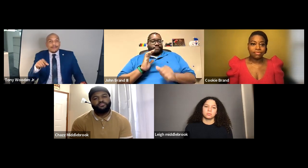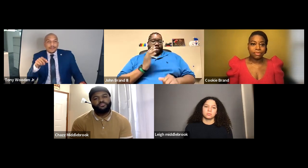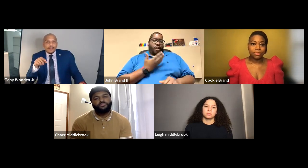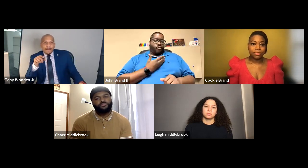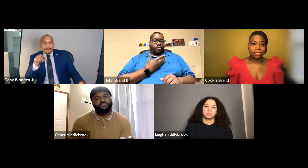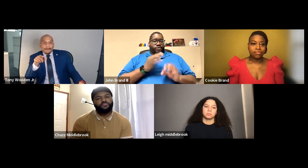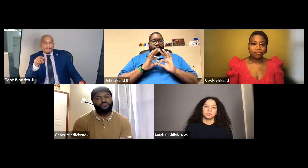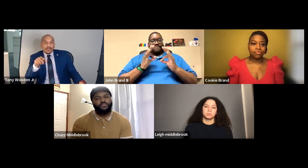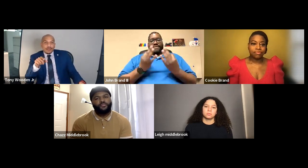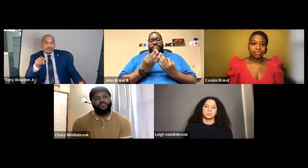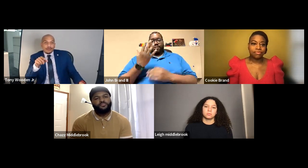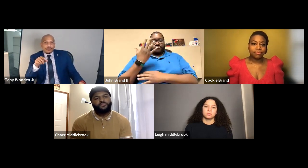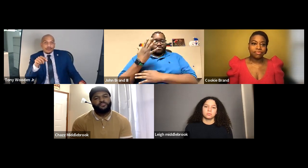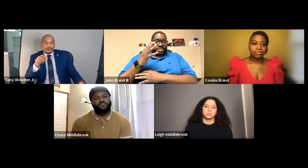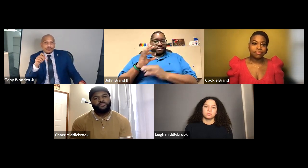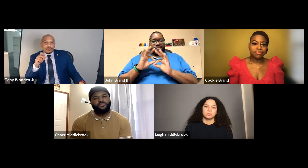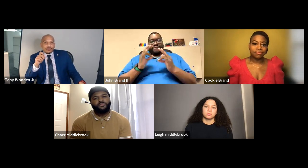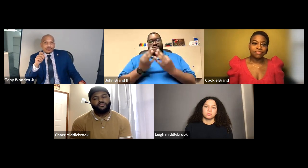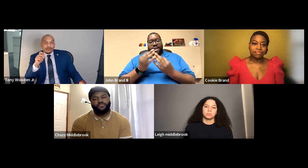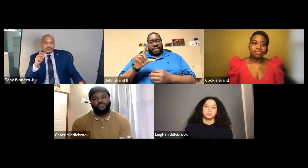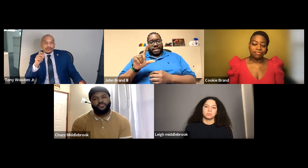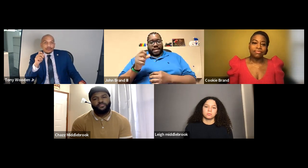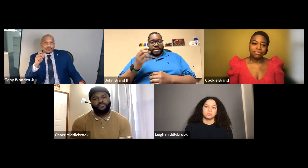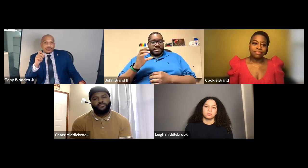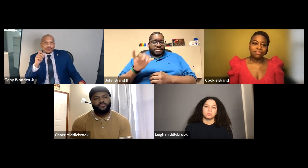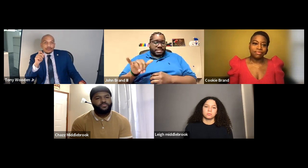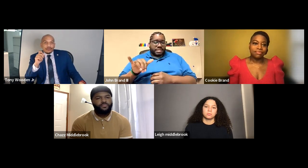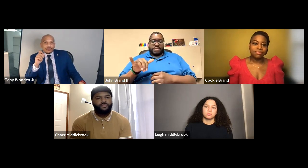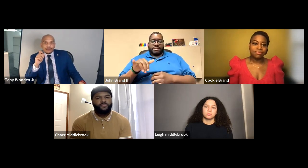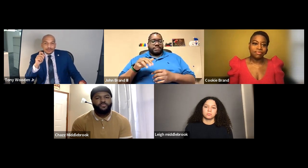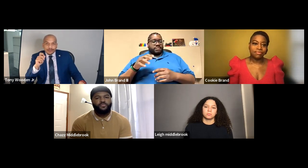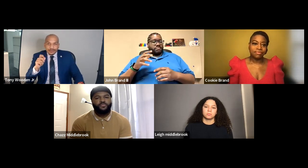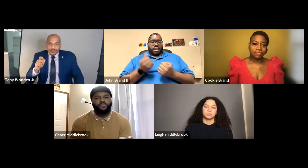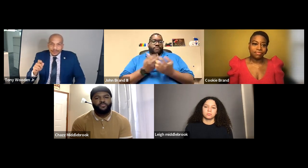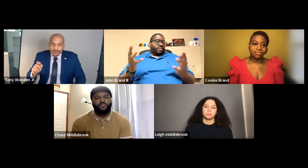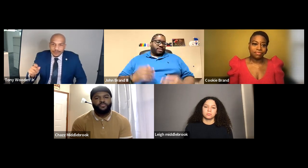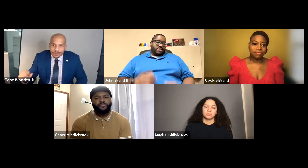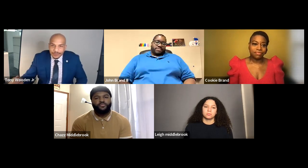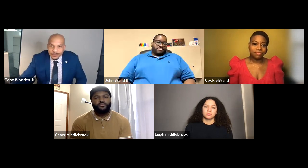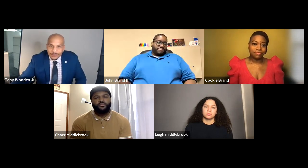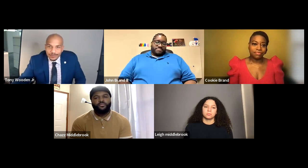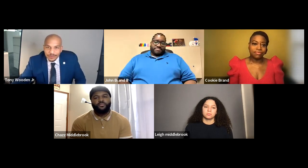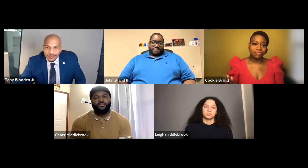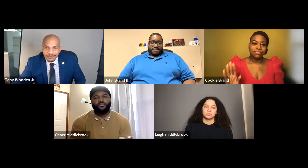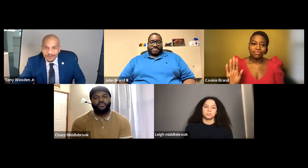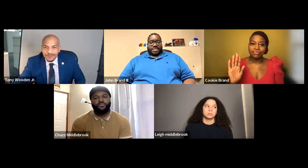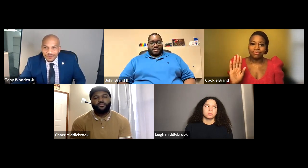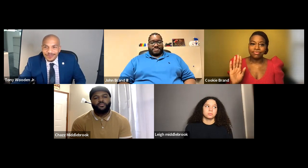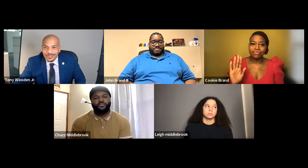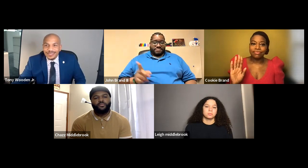this family line. We want to be able to do that, to have that family tree and have that legacy that and everything they'll be able